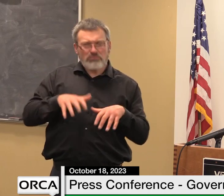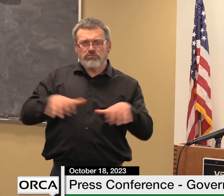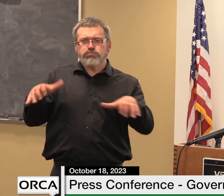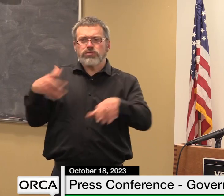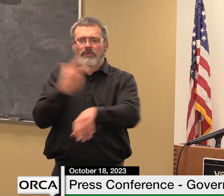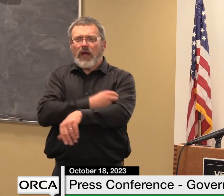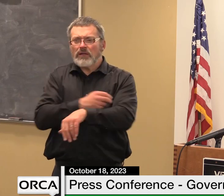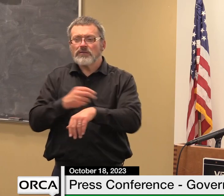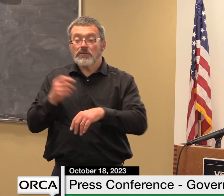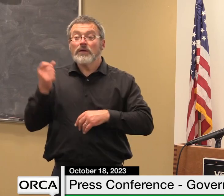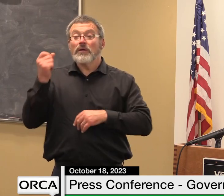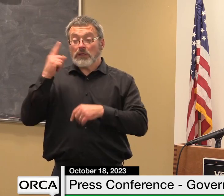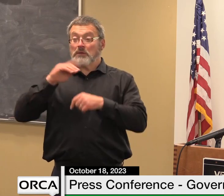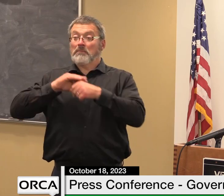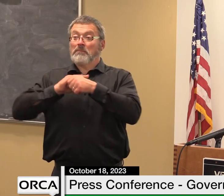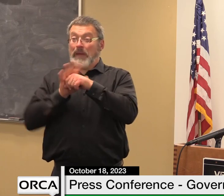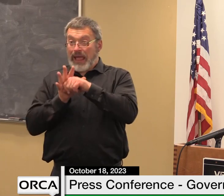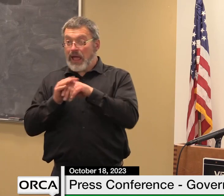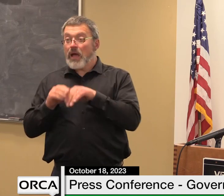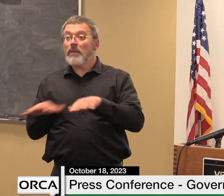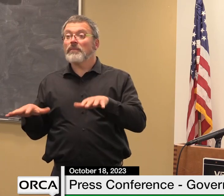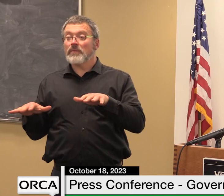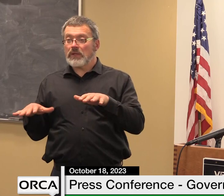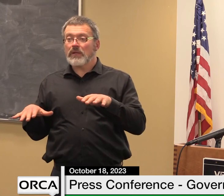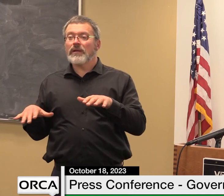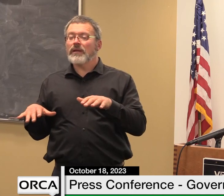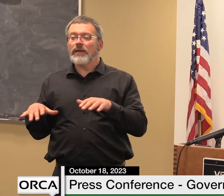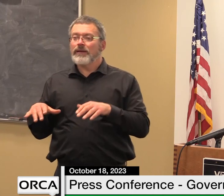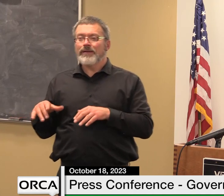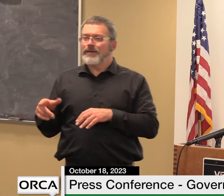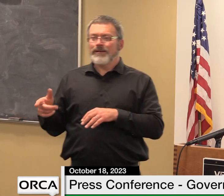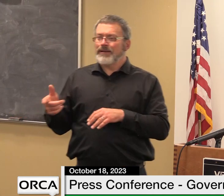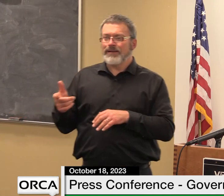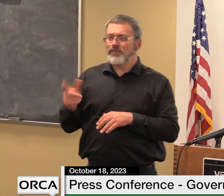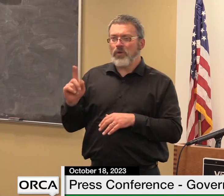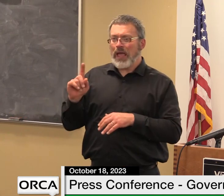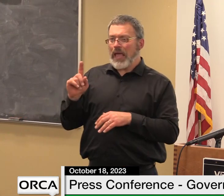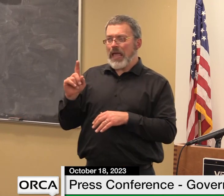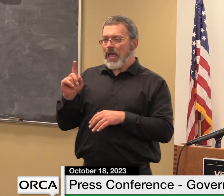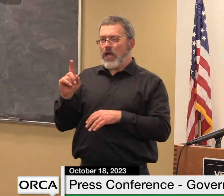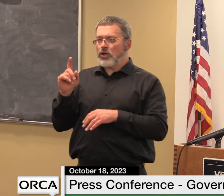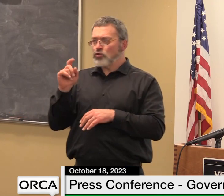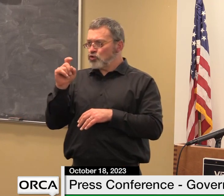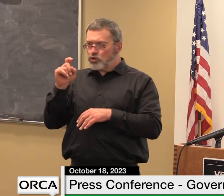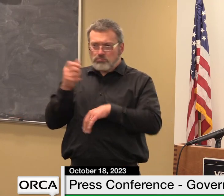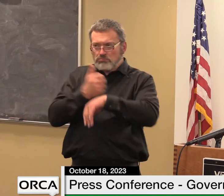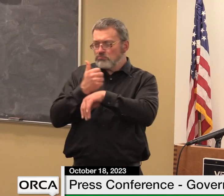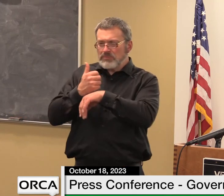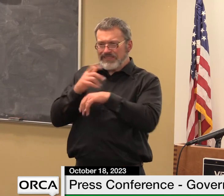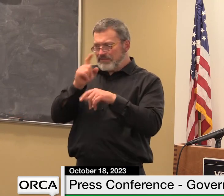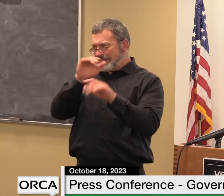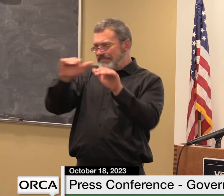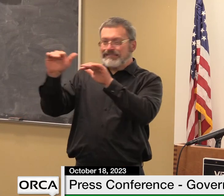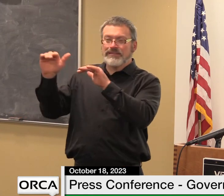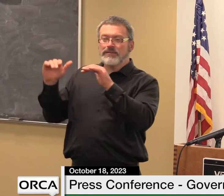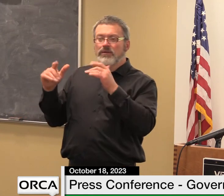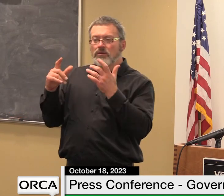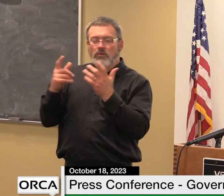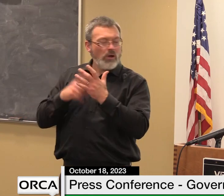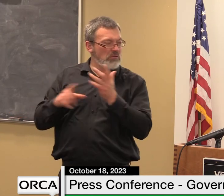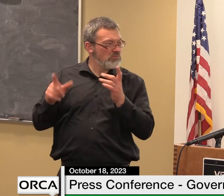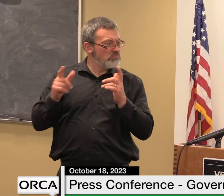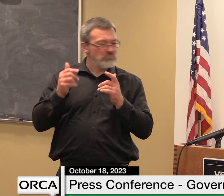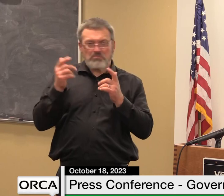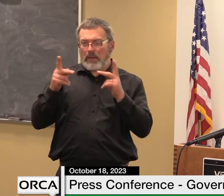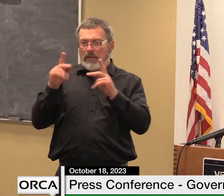pandemic is just not in everybody's mind all the time. I'd be curious to hear what the health department thinks of that. Yeah, we'll